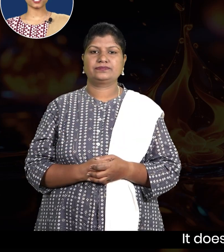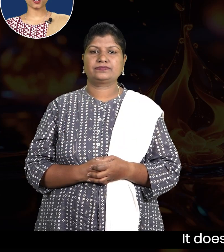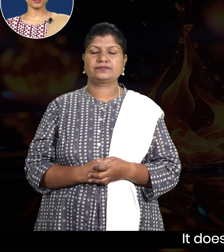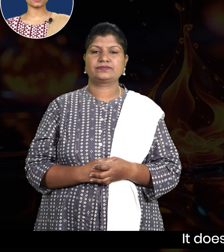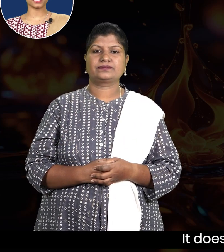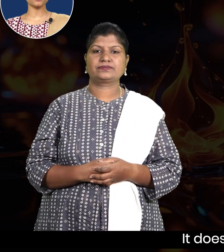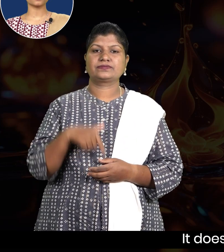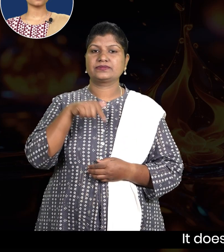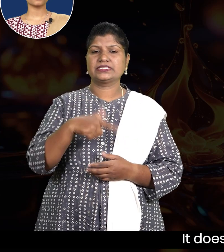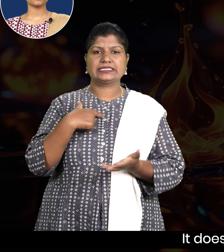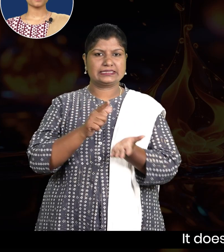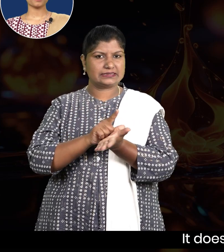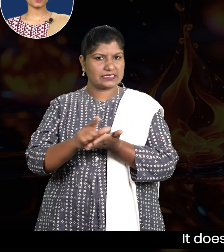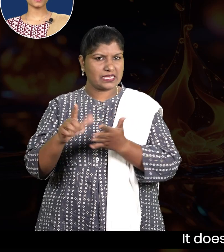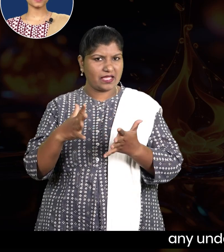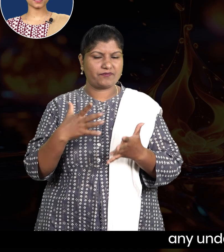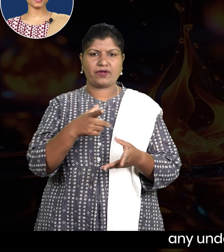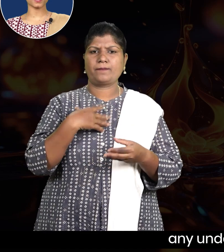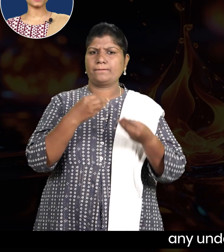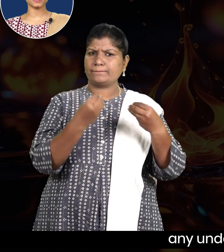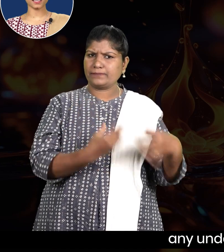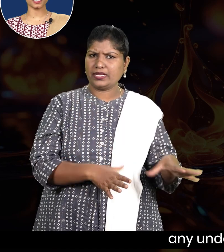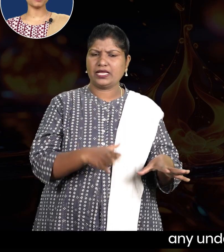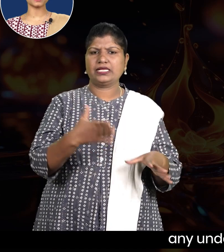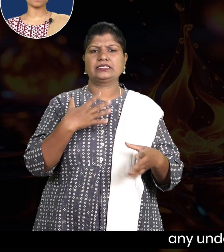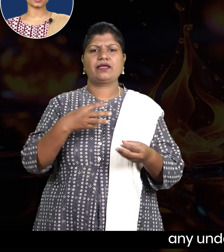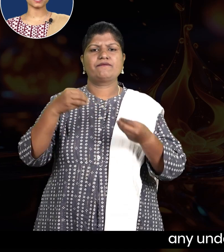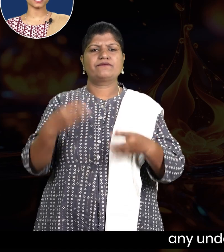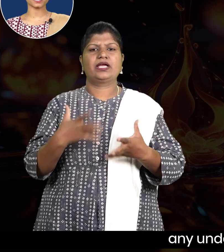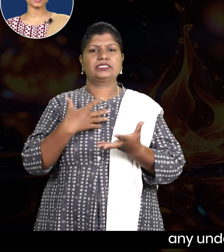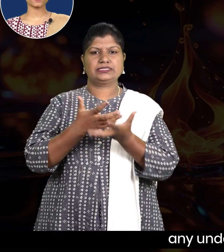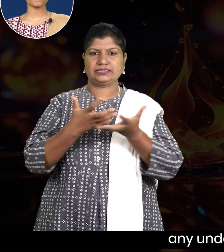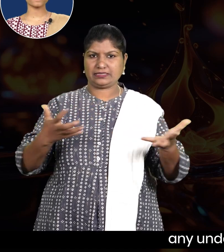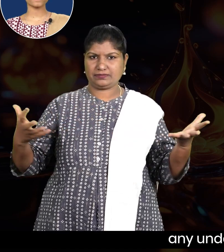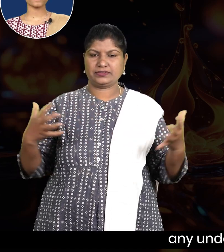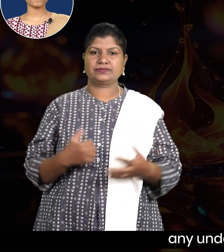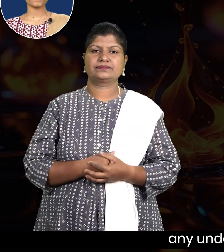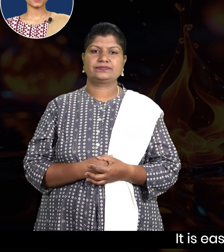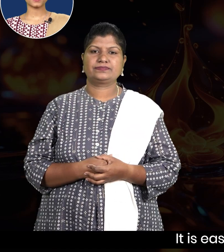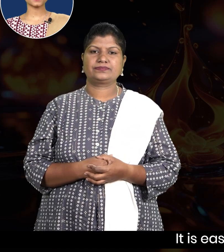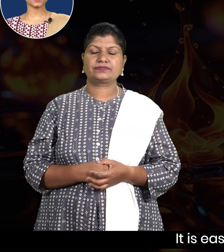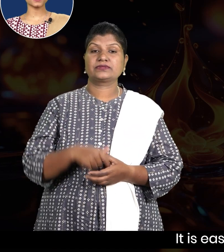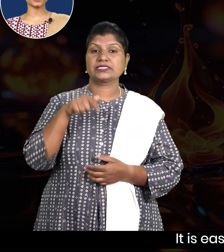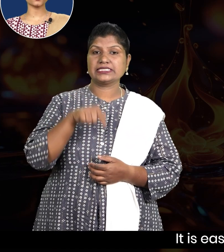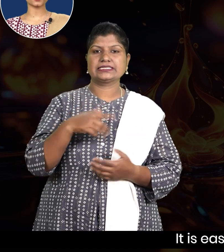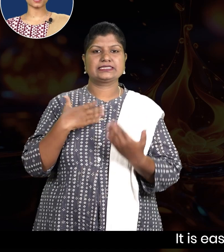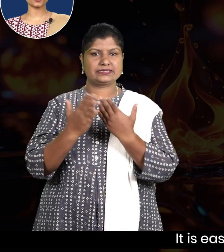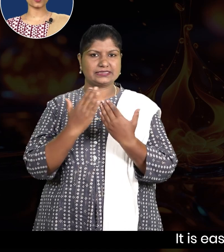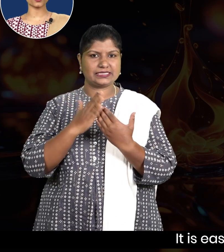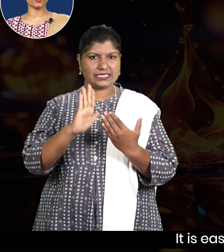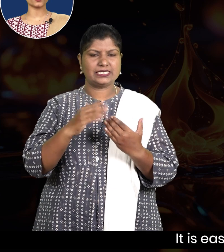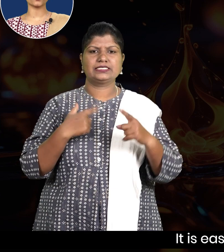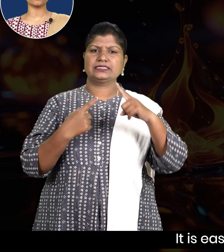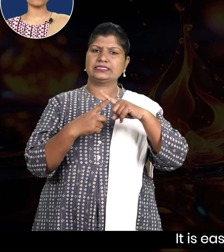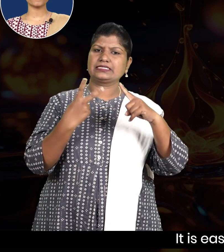It does not leave behind any undesirable substances. It is easy to